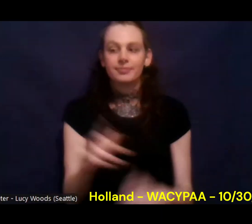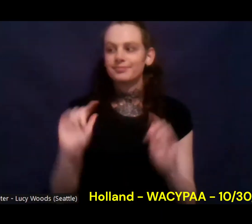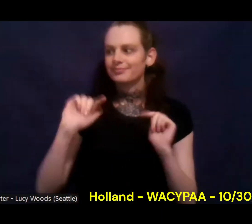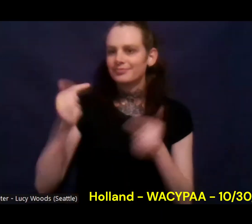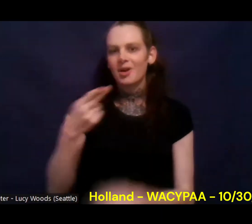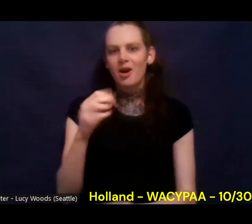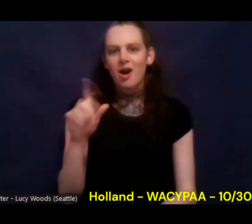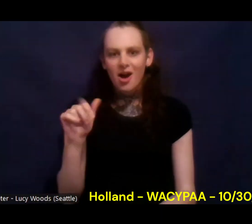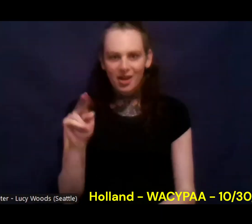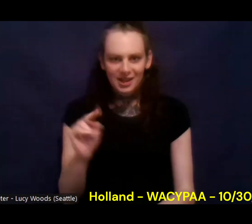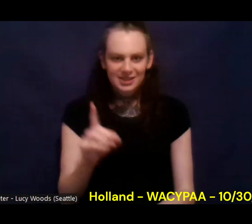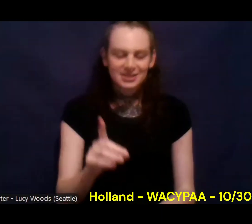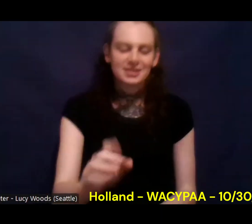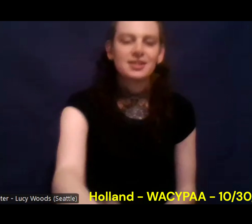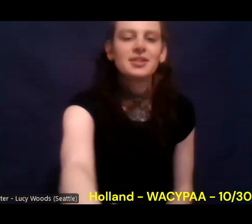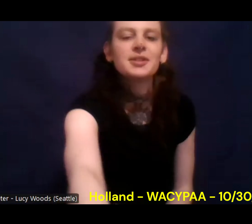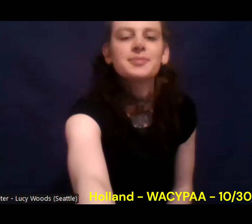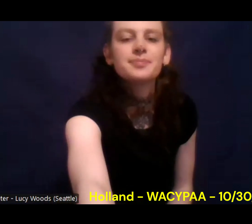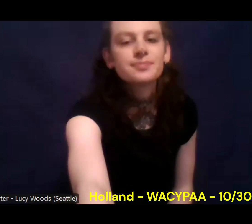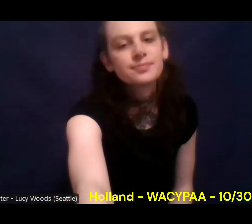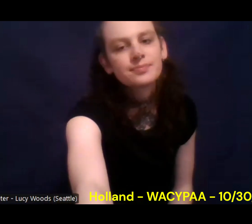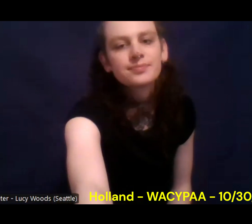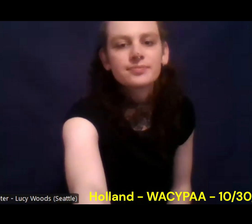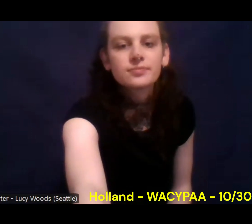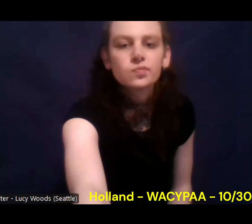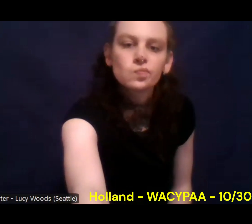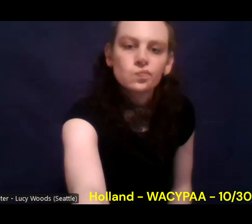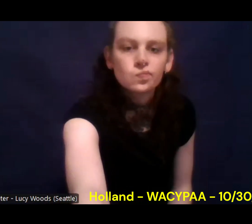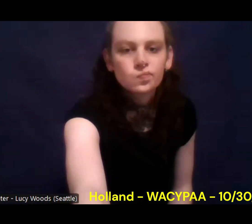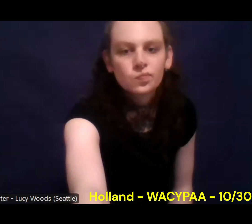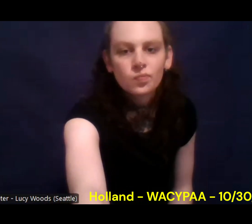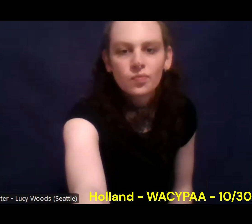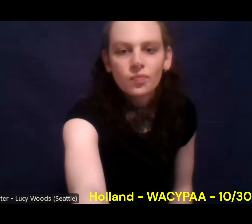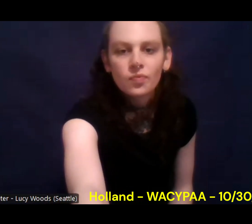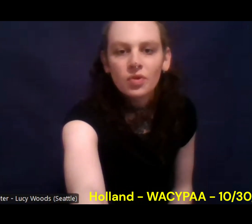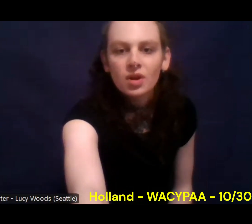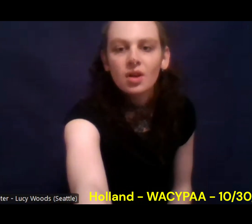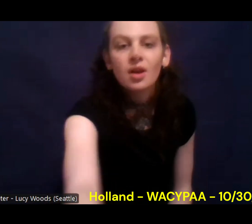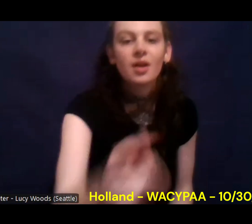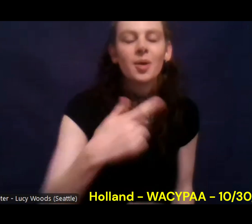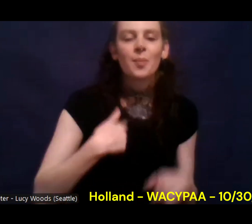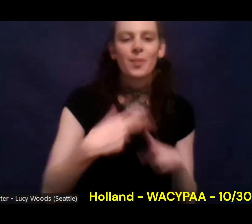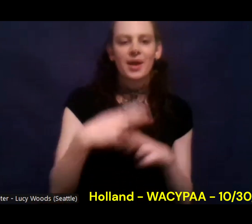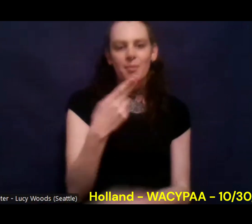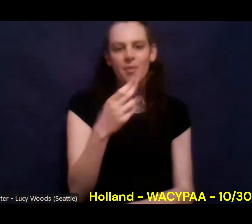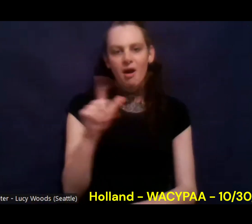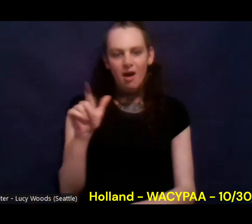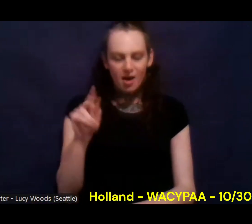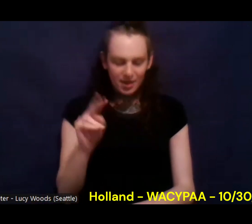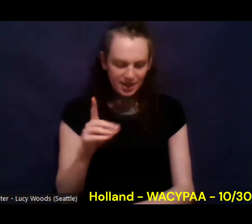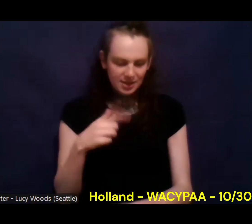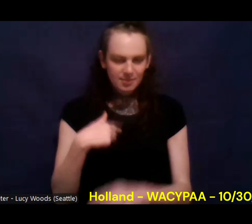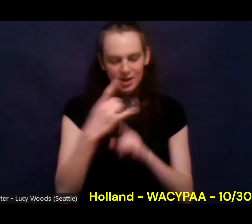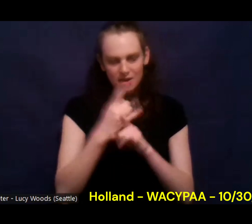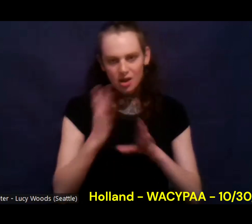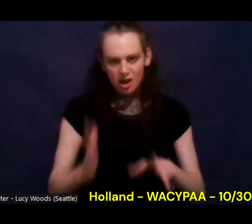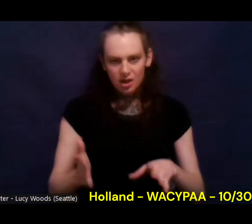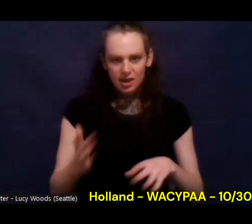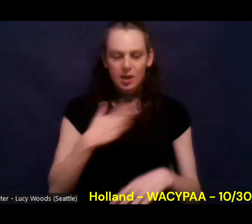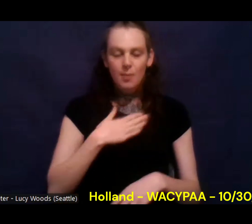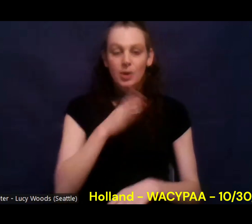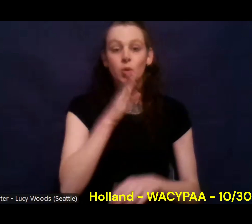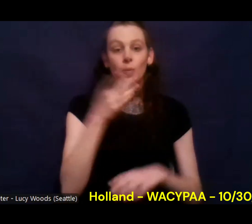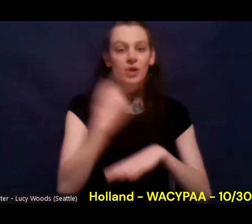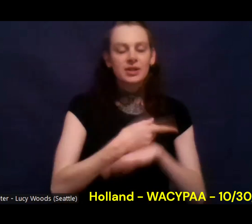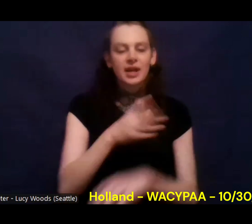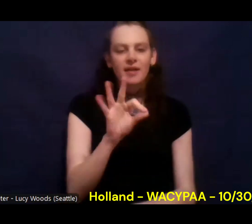Thanks, Dan. My name's Holland. I'm an alcoholic. I have a sobriety date. It's February 2nd, 2022.